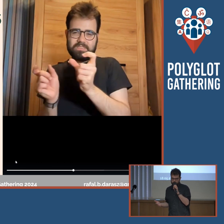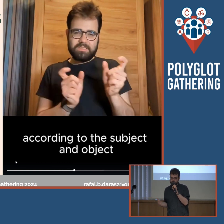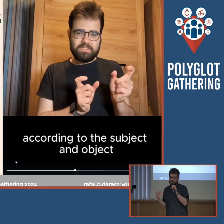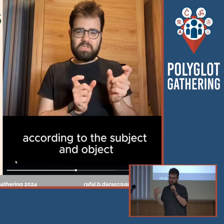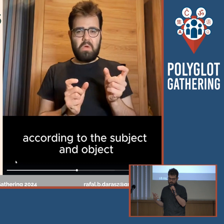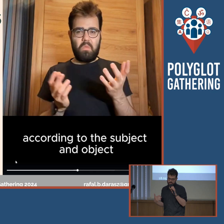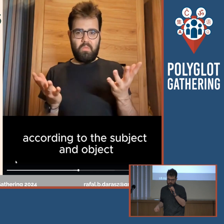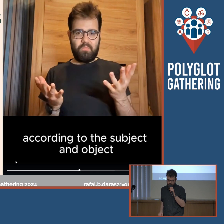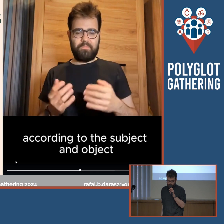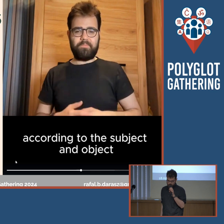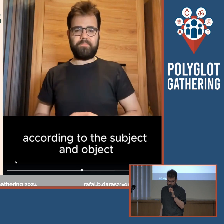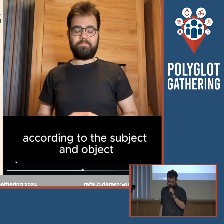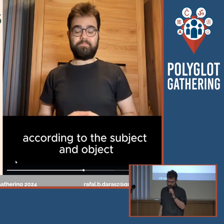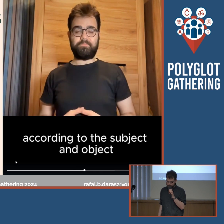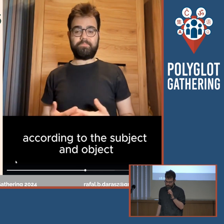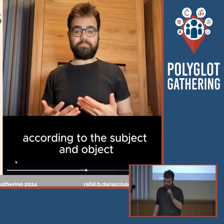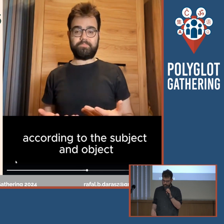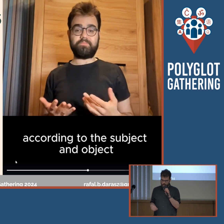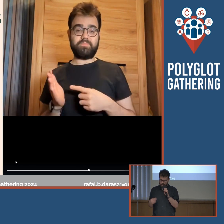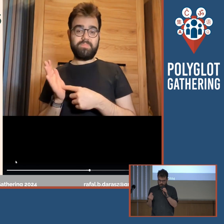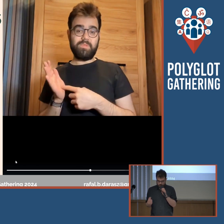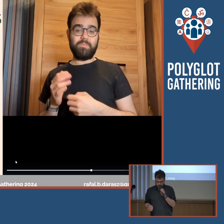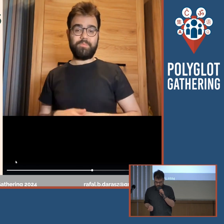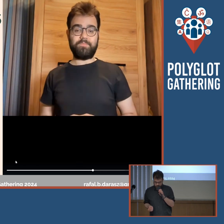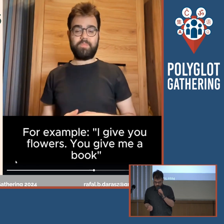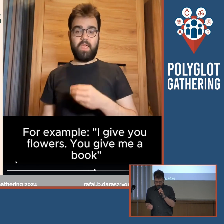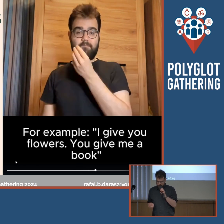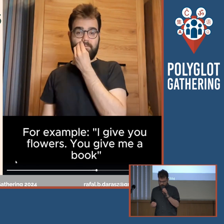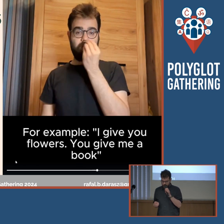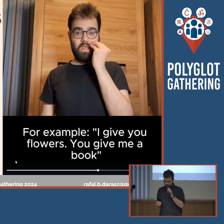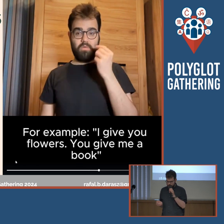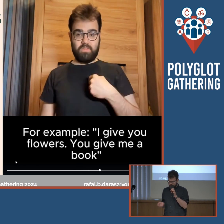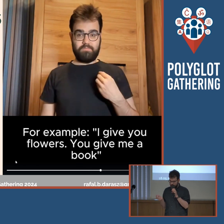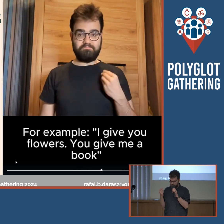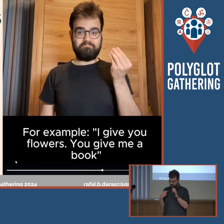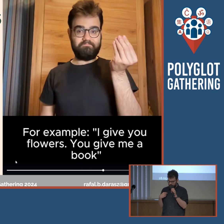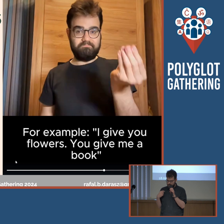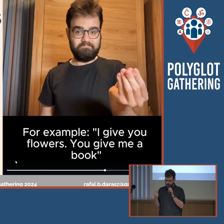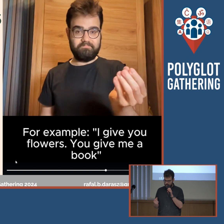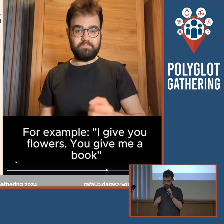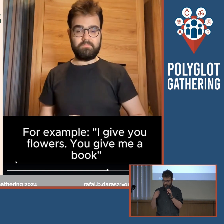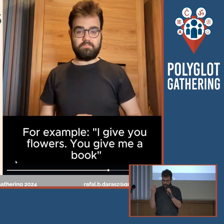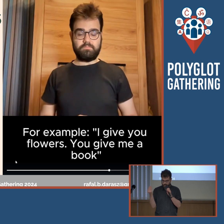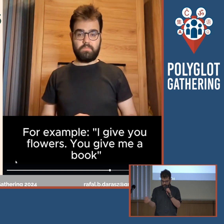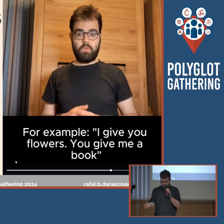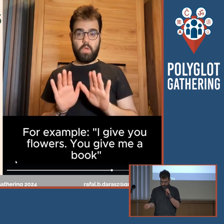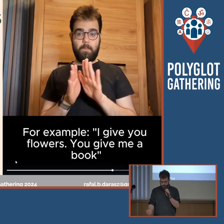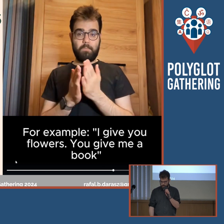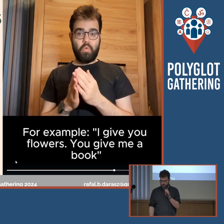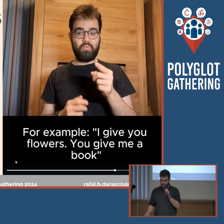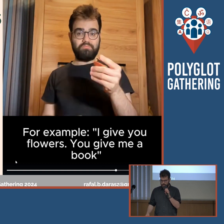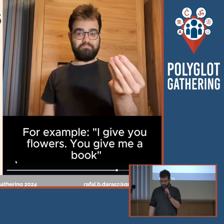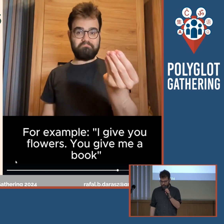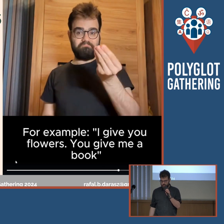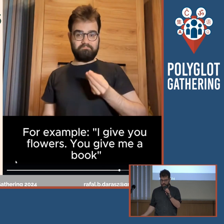agreement verbs in sign languages are. For example, in American Sign Language, flowers I give to